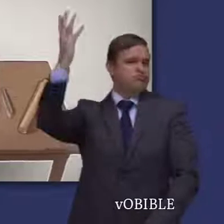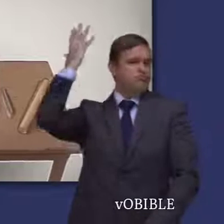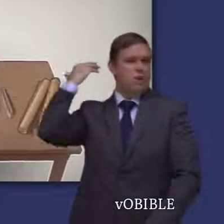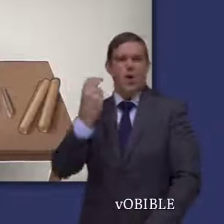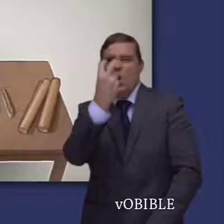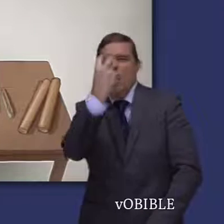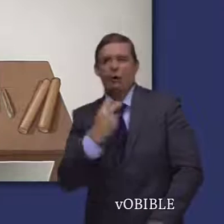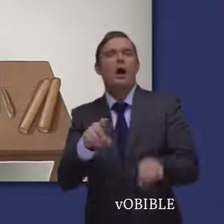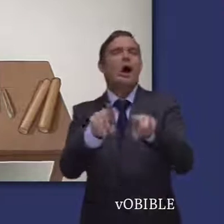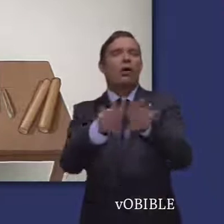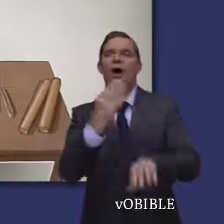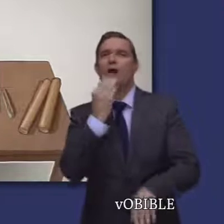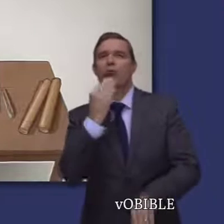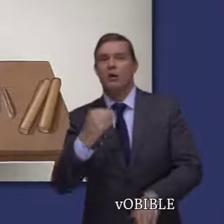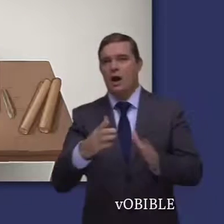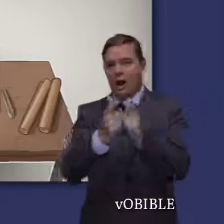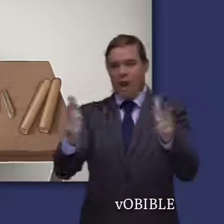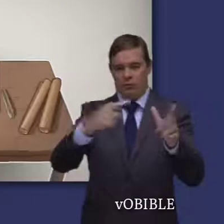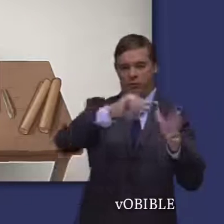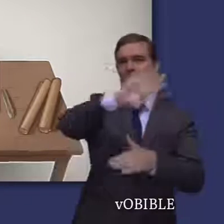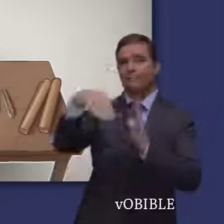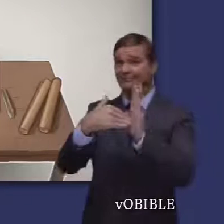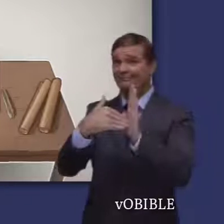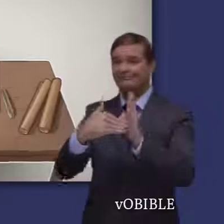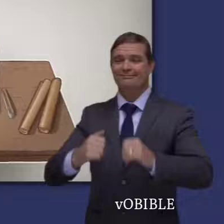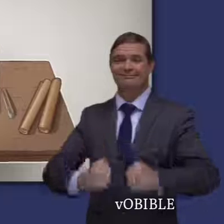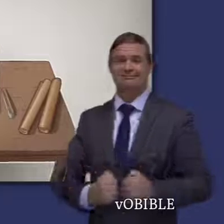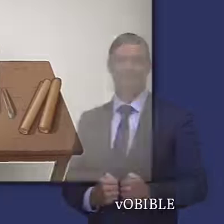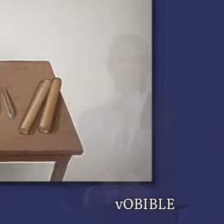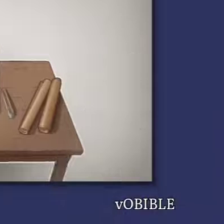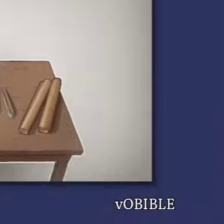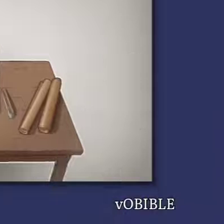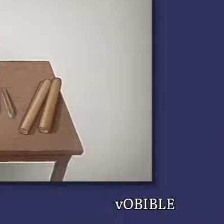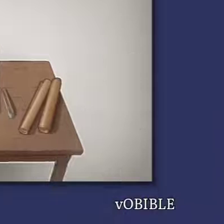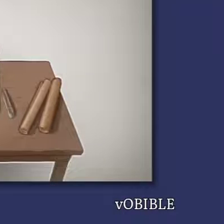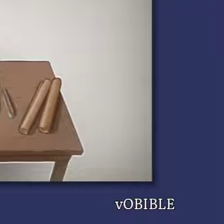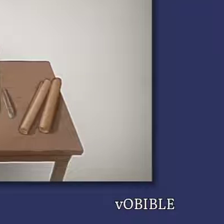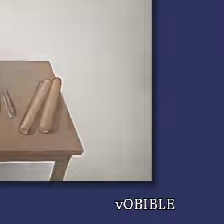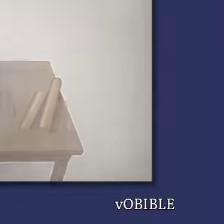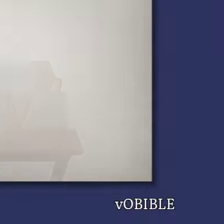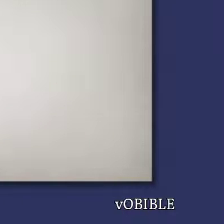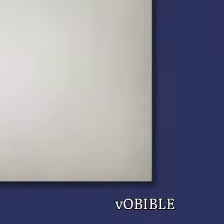was commonly spoken in ancient times, having the same letters in its alphabet as did Hebrew.